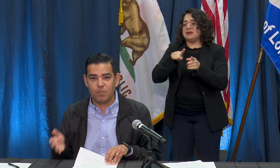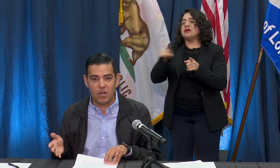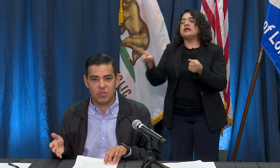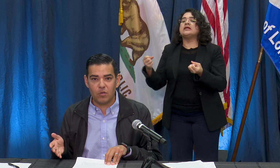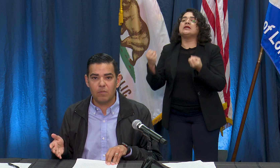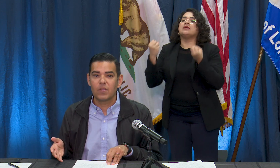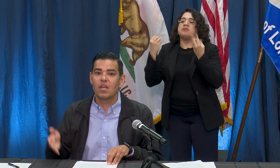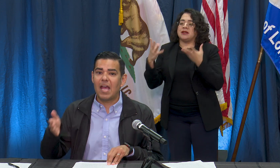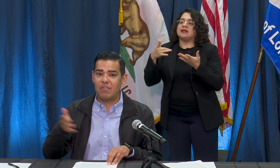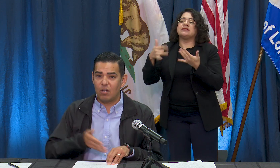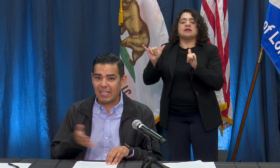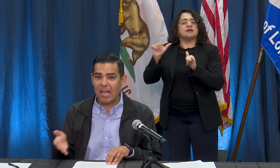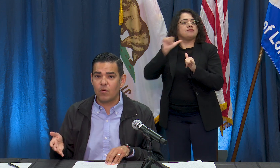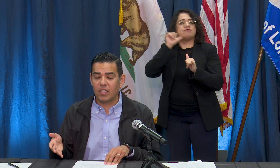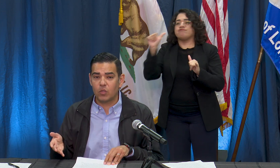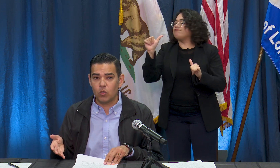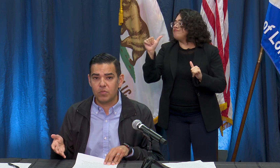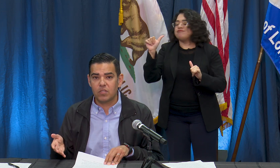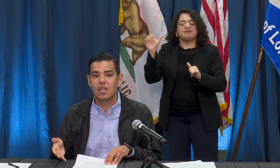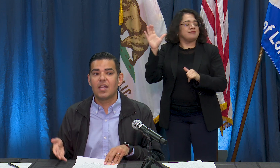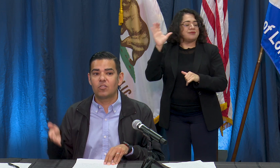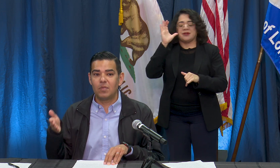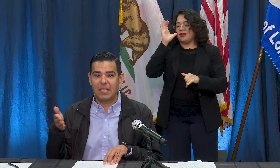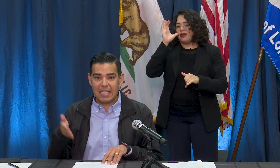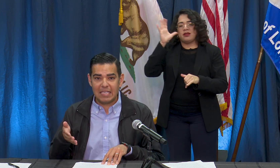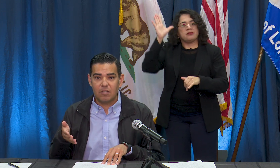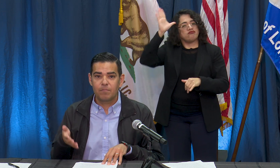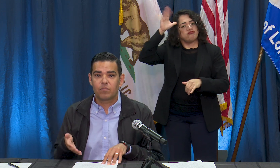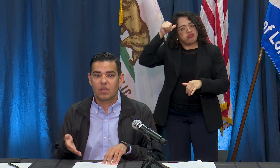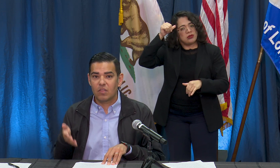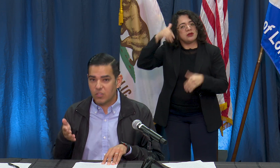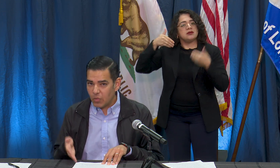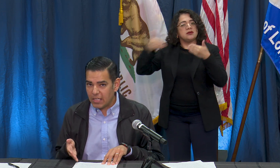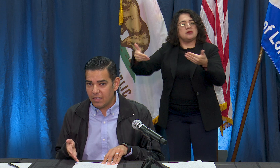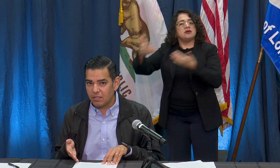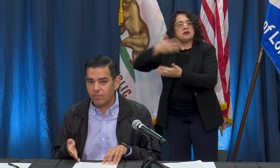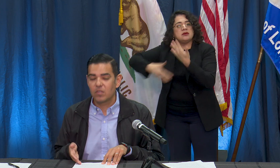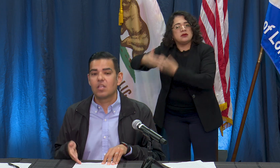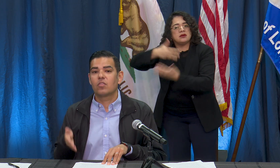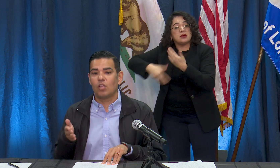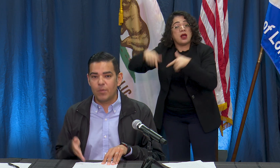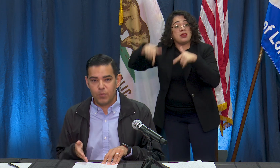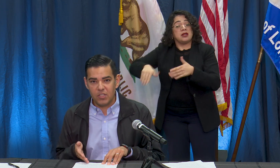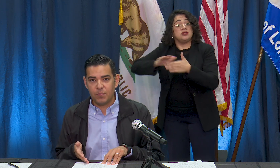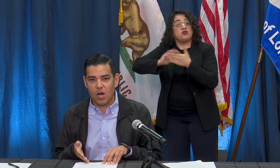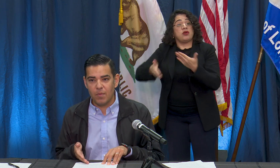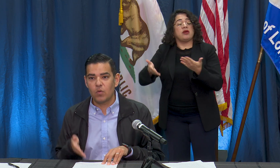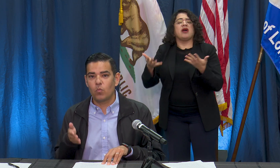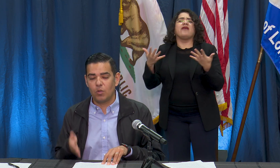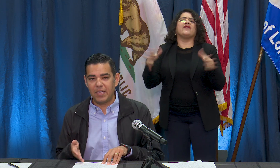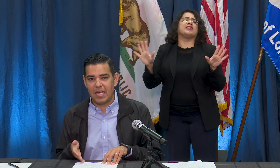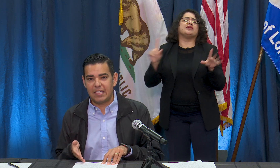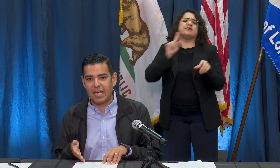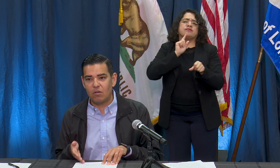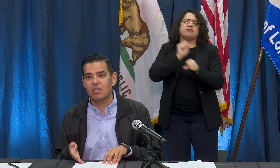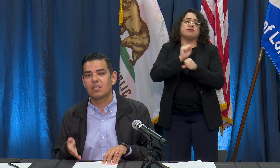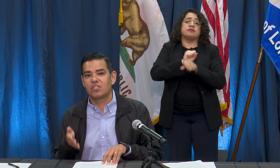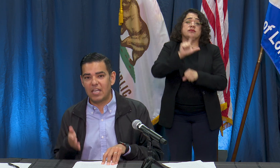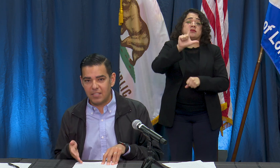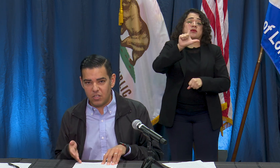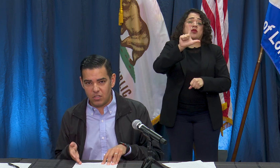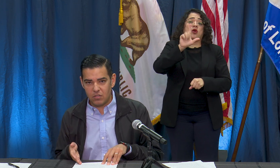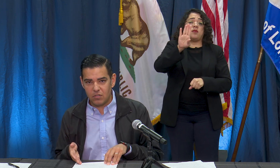being irresponsible and that are gathering in groups. And so beginning this weekend, the Long Beach Police Department will be handing